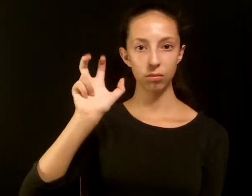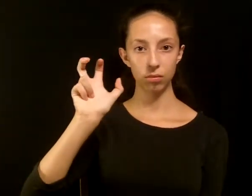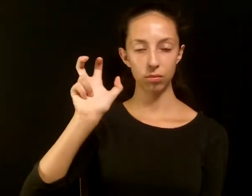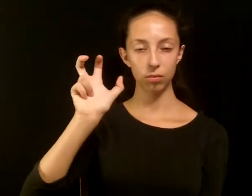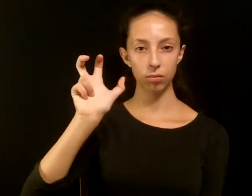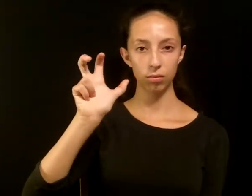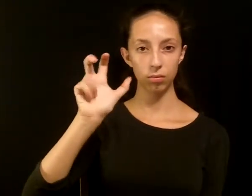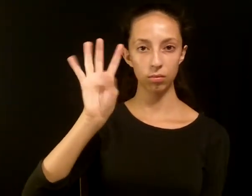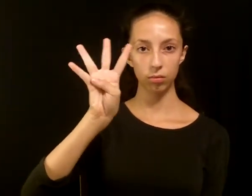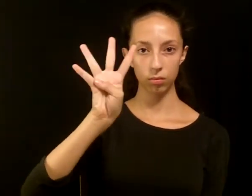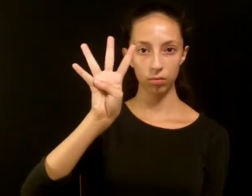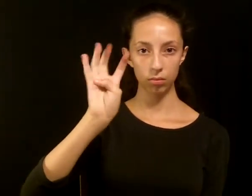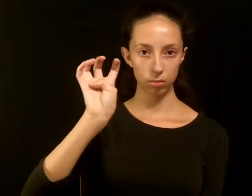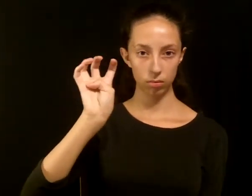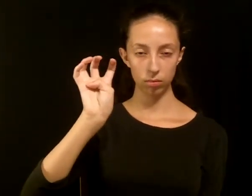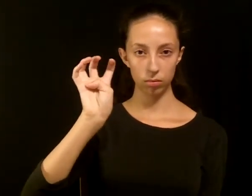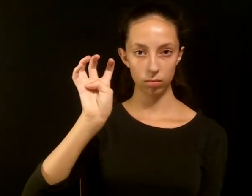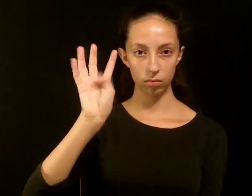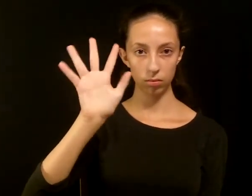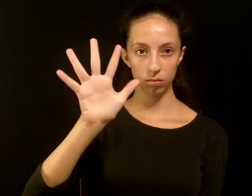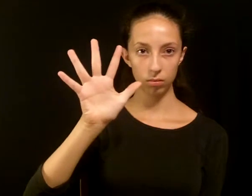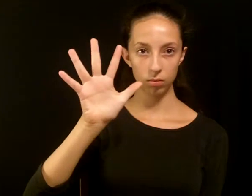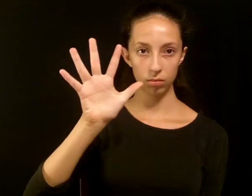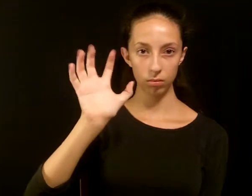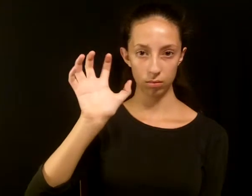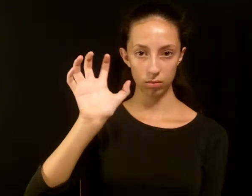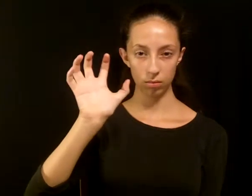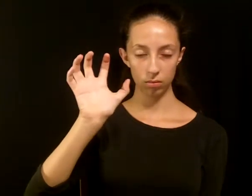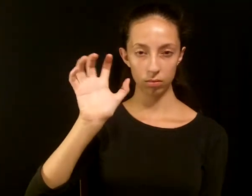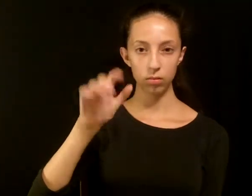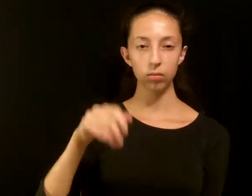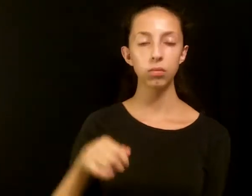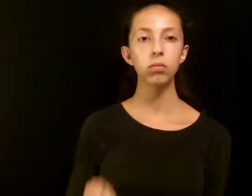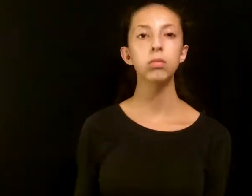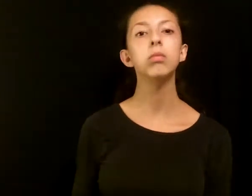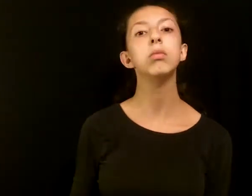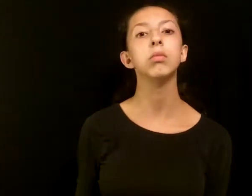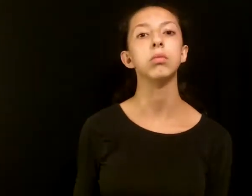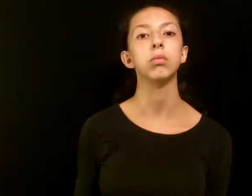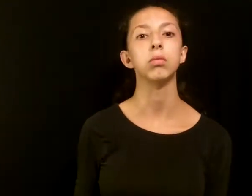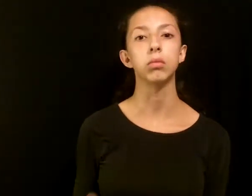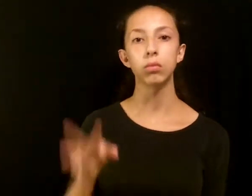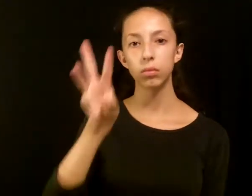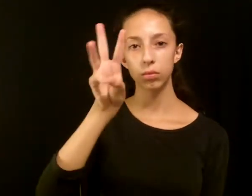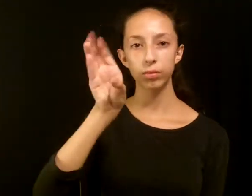300, 400, and 500. Then it goes to the 6C,